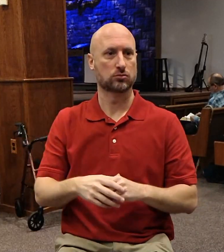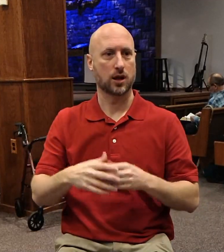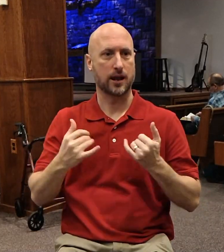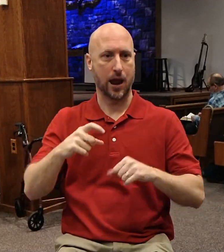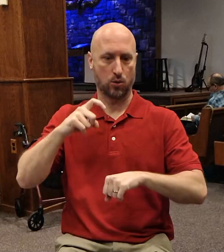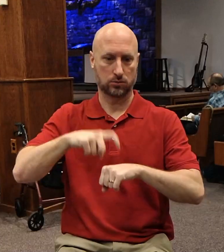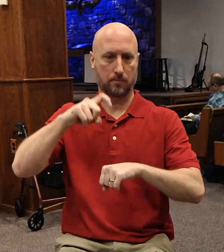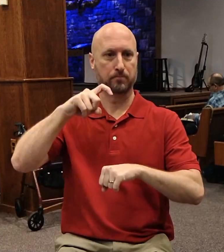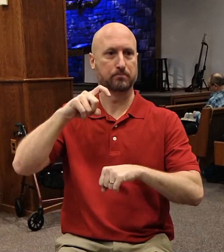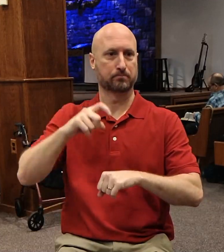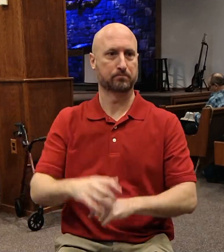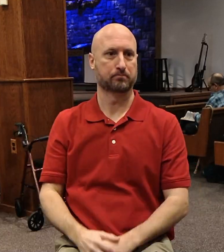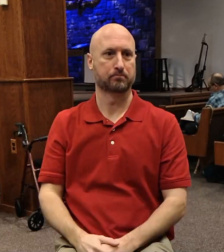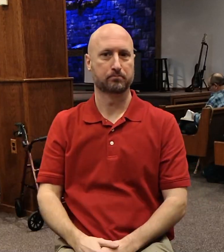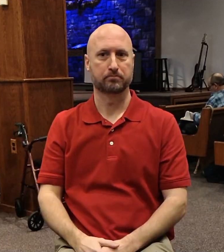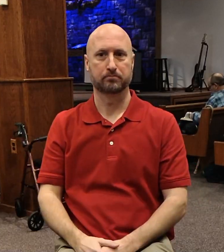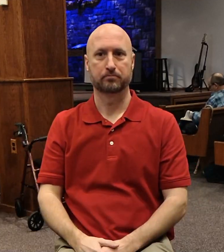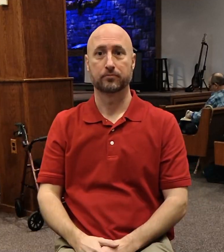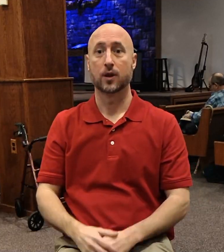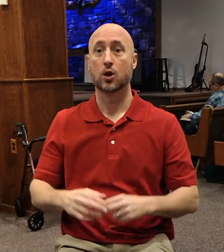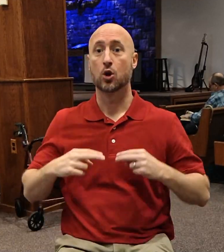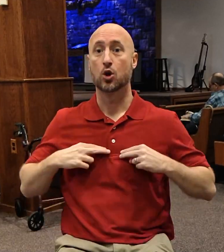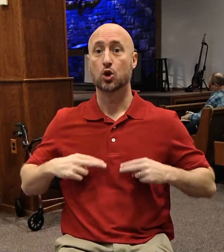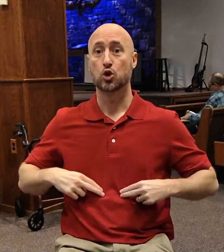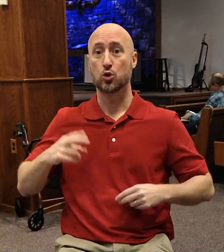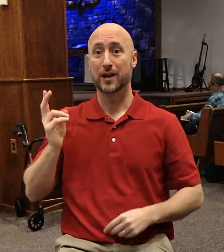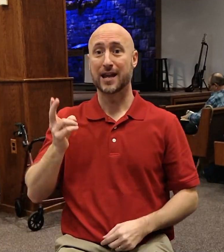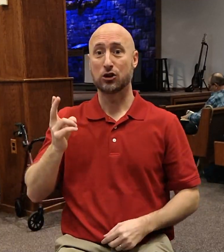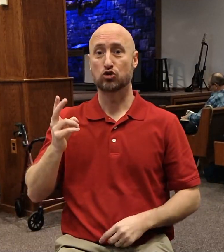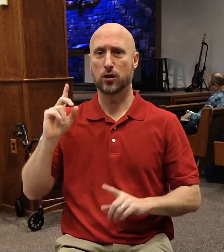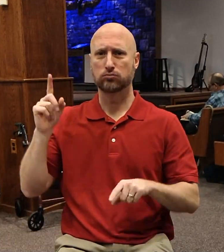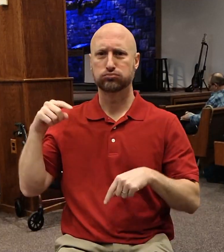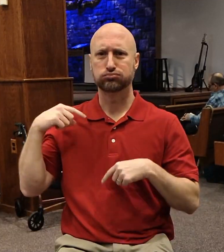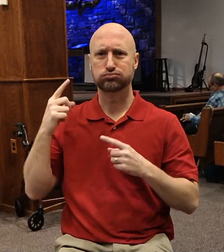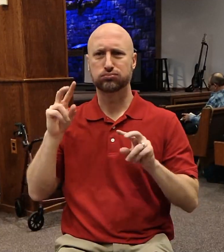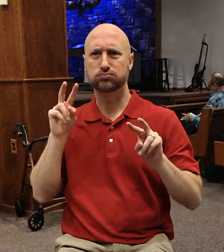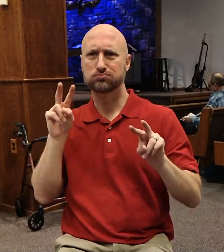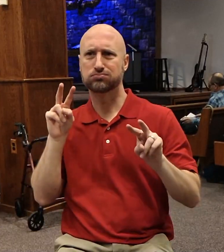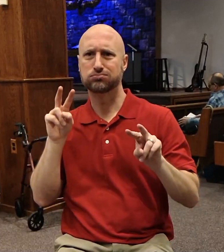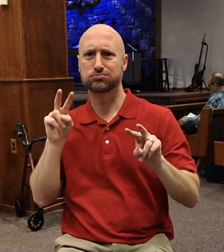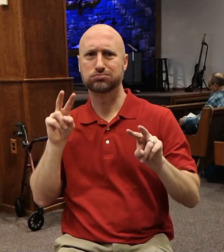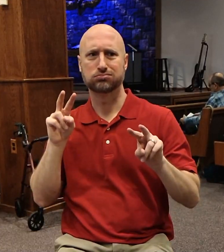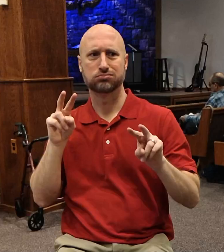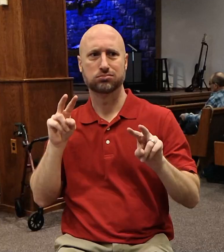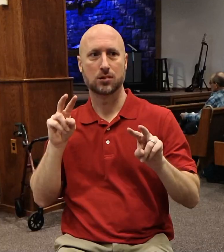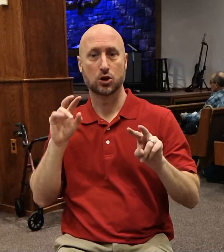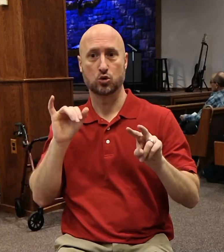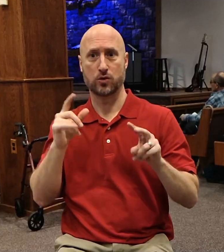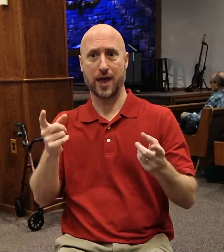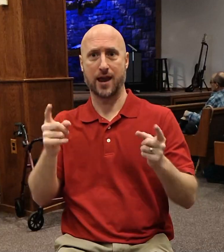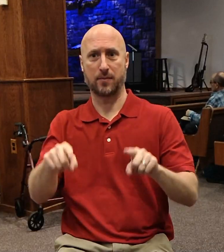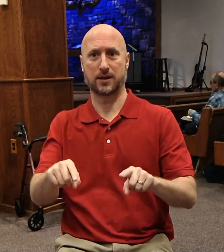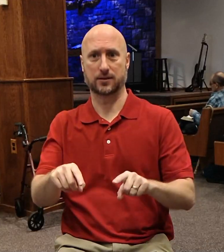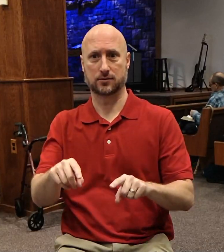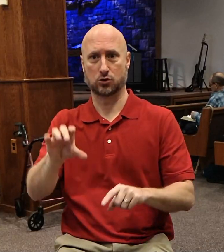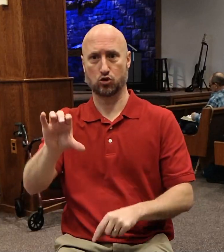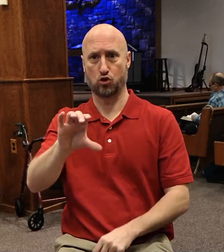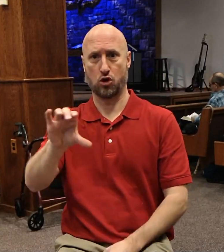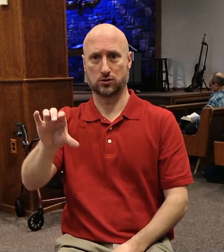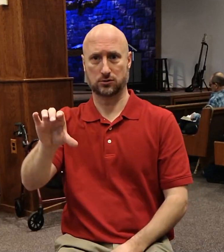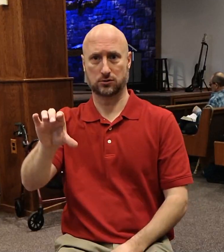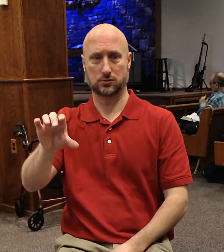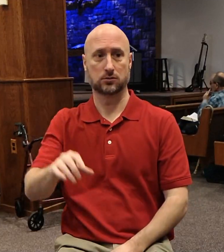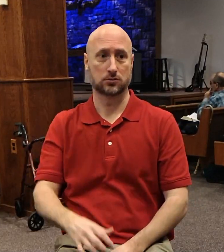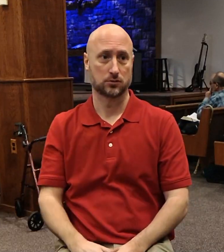human history has been waiting to see. was established before the foundation of the world. Now, he says, is the Son of Man